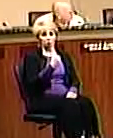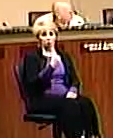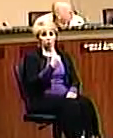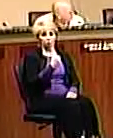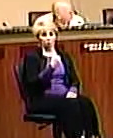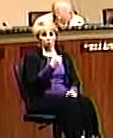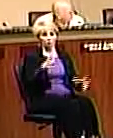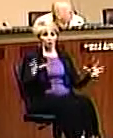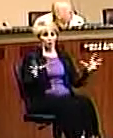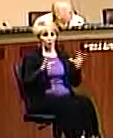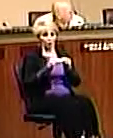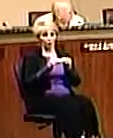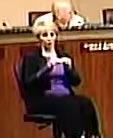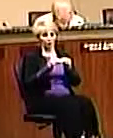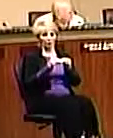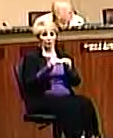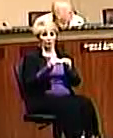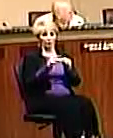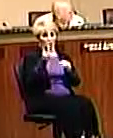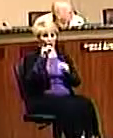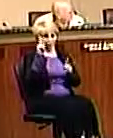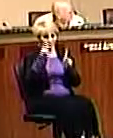a total of 30 people inquired